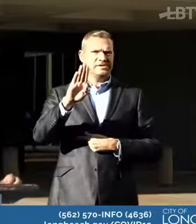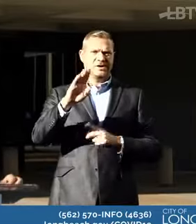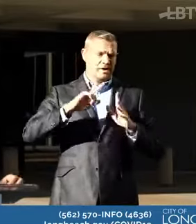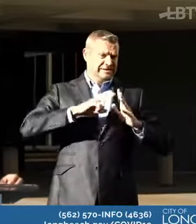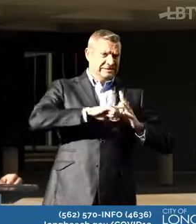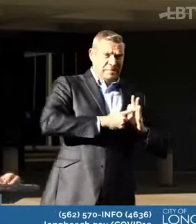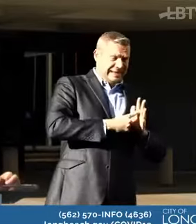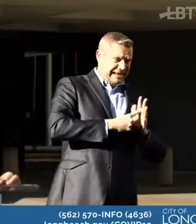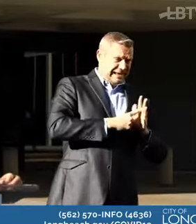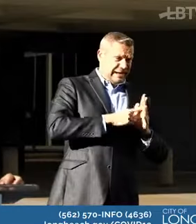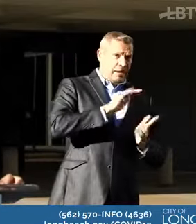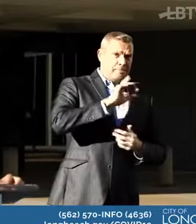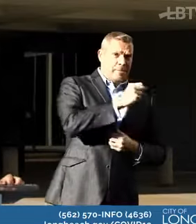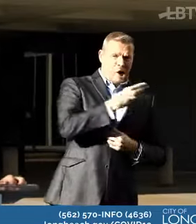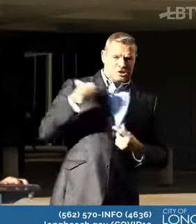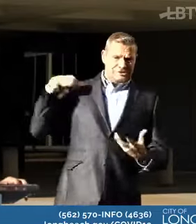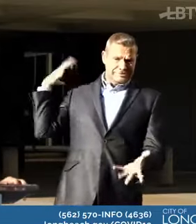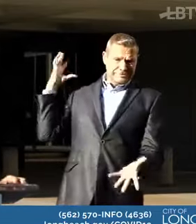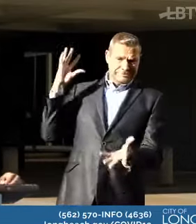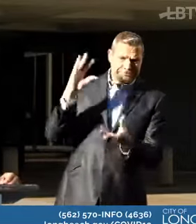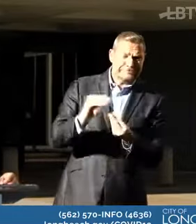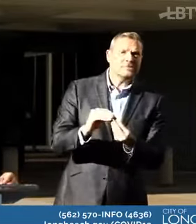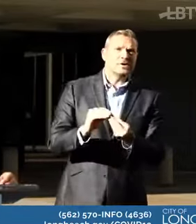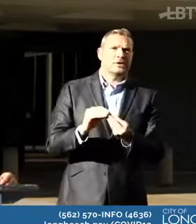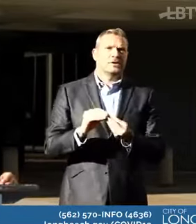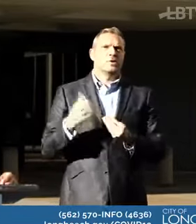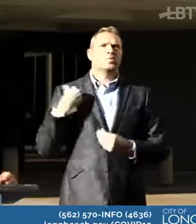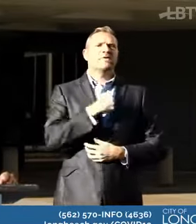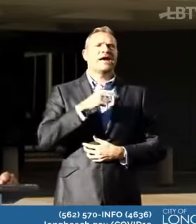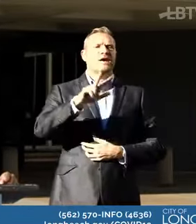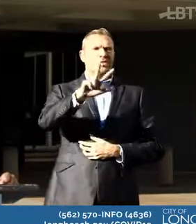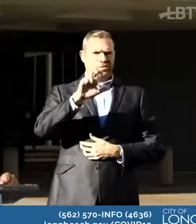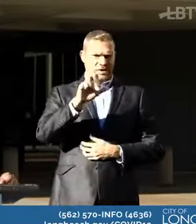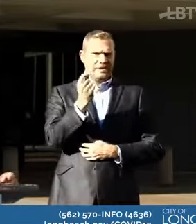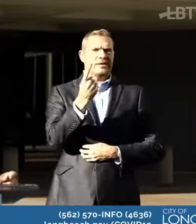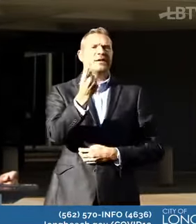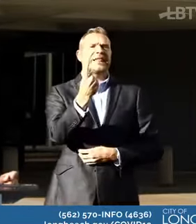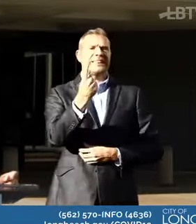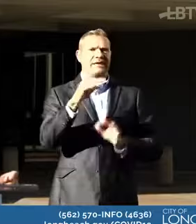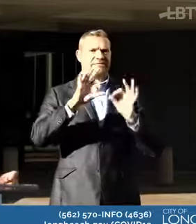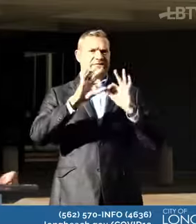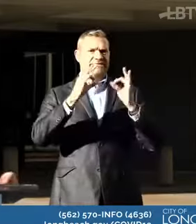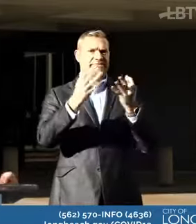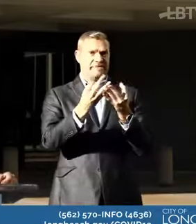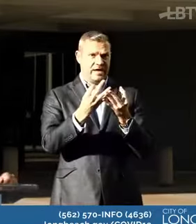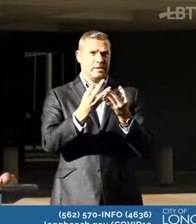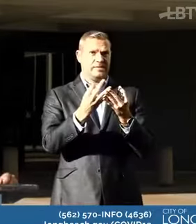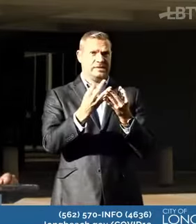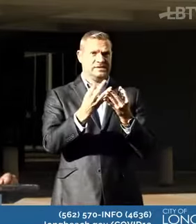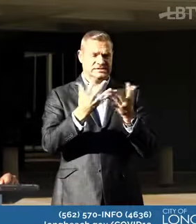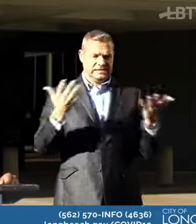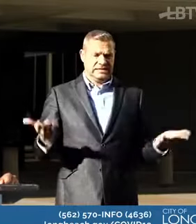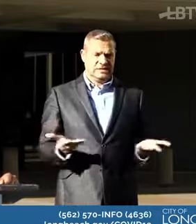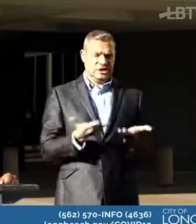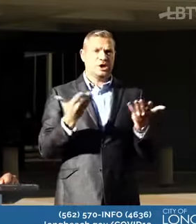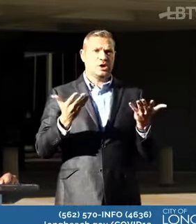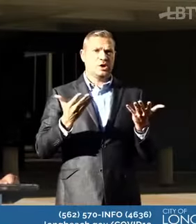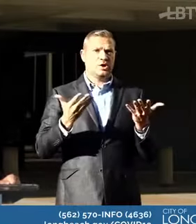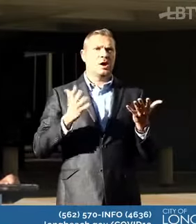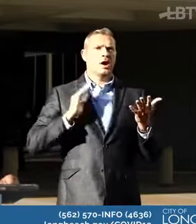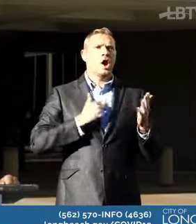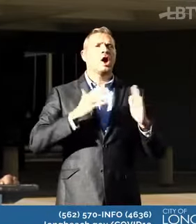March. There have been 311 families in our community that have lost someone